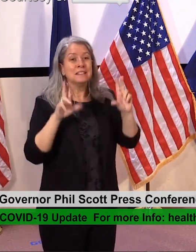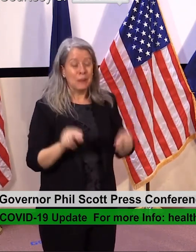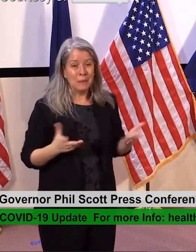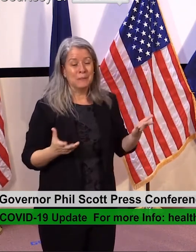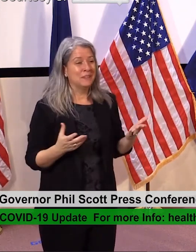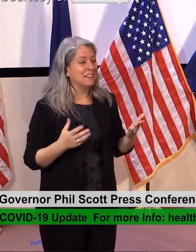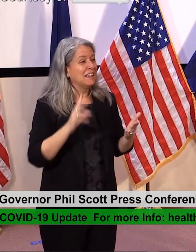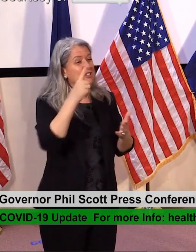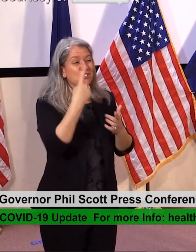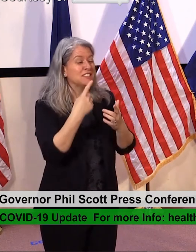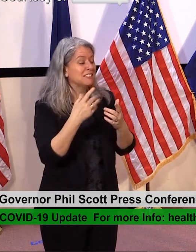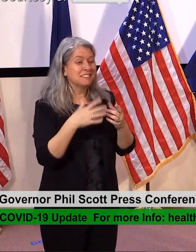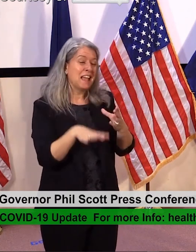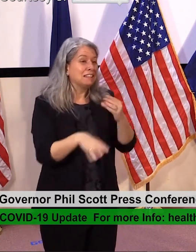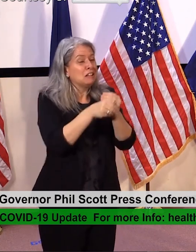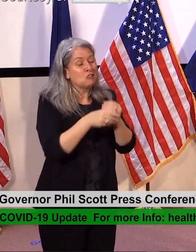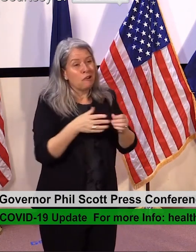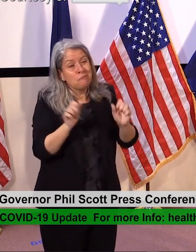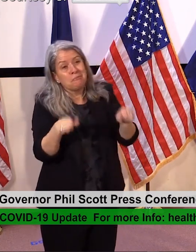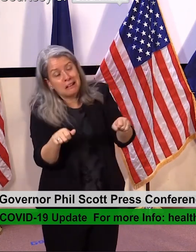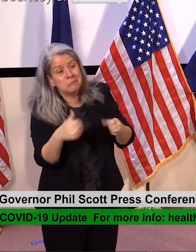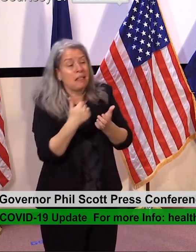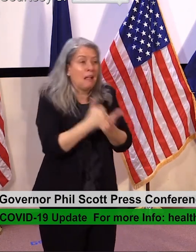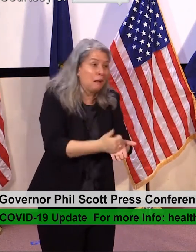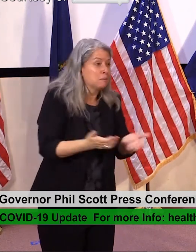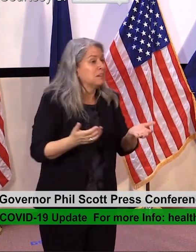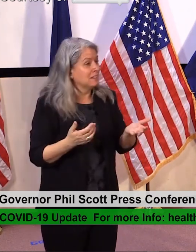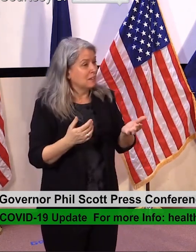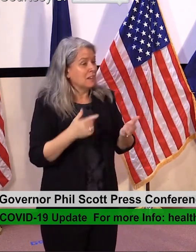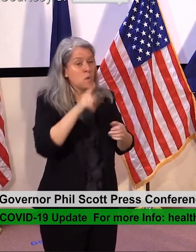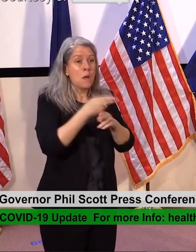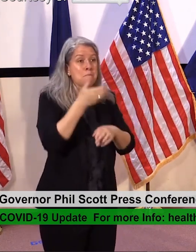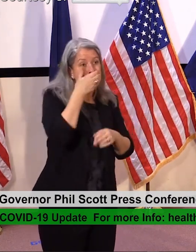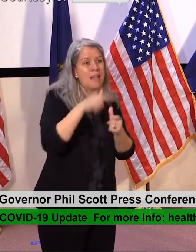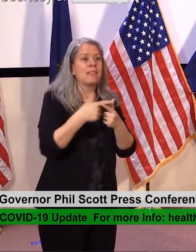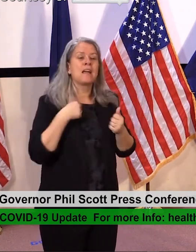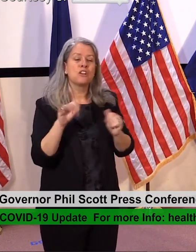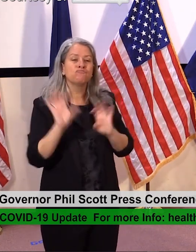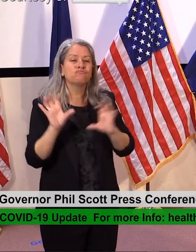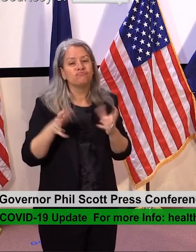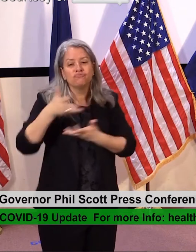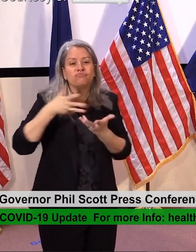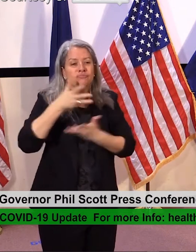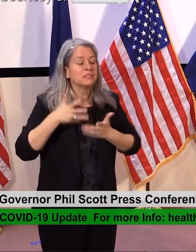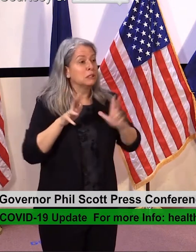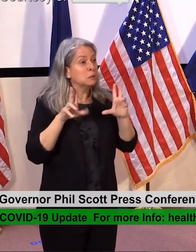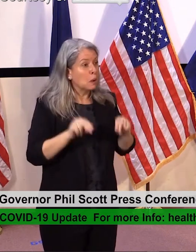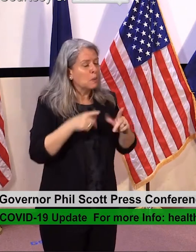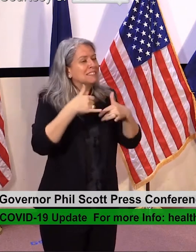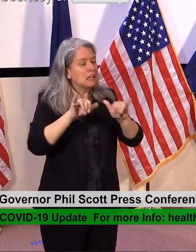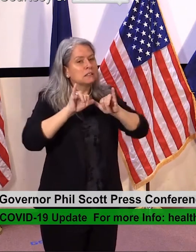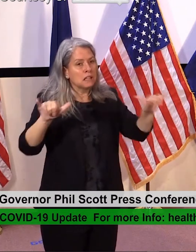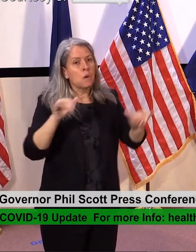then integrating with others and becoming social again. We don't want people to move around. We